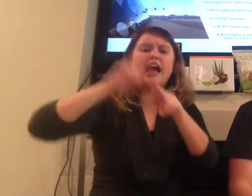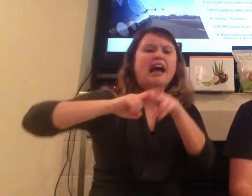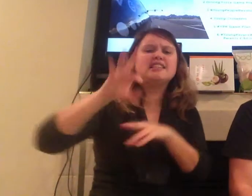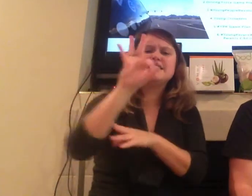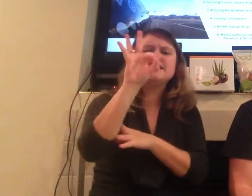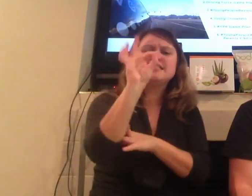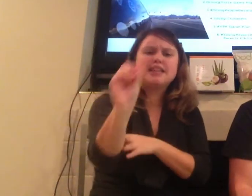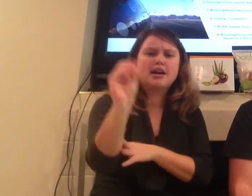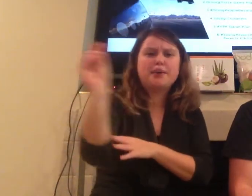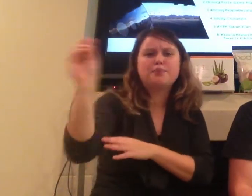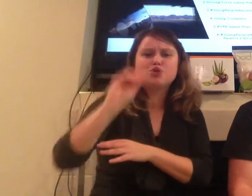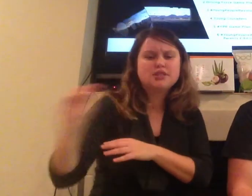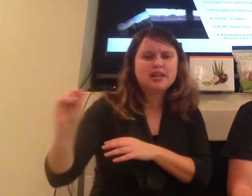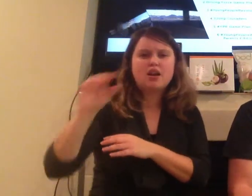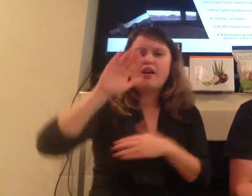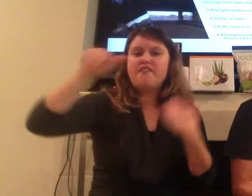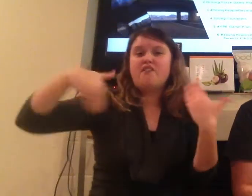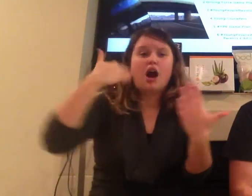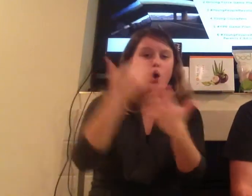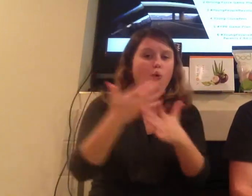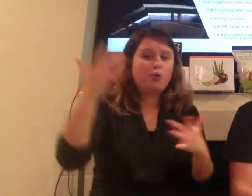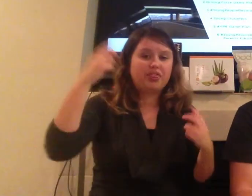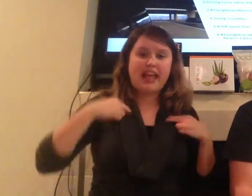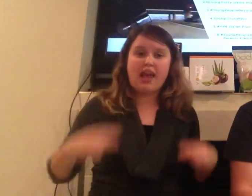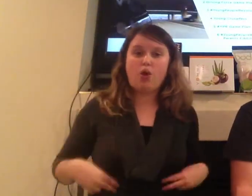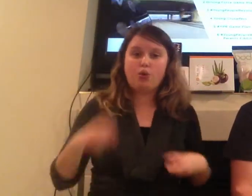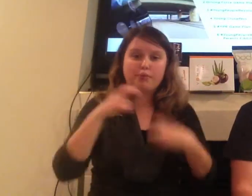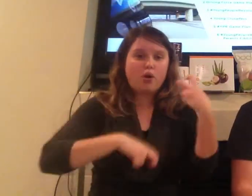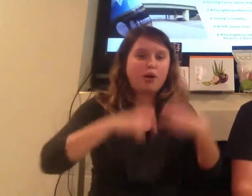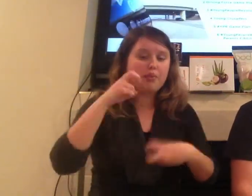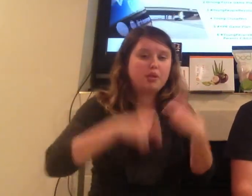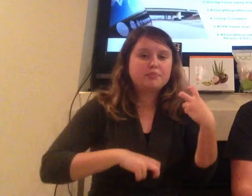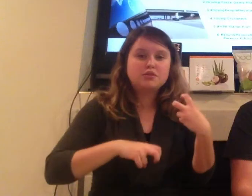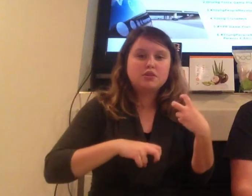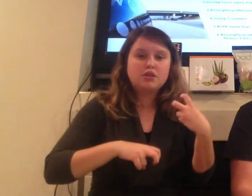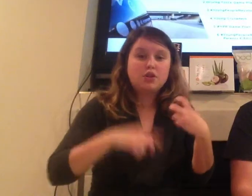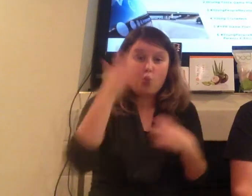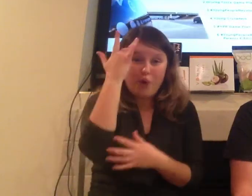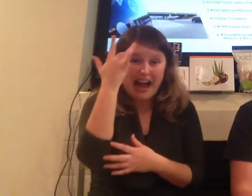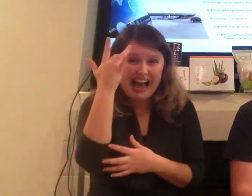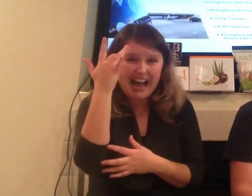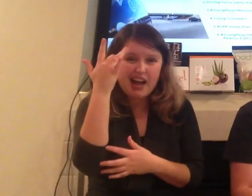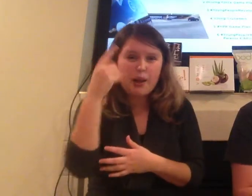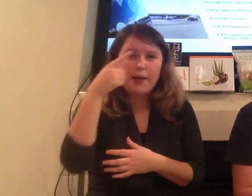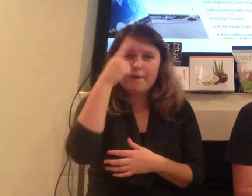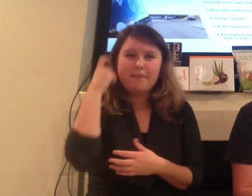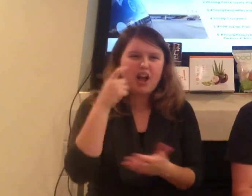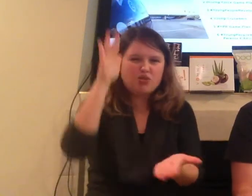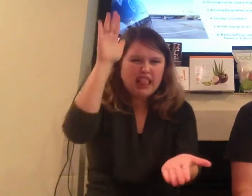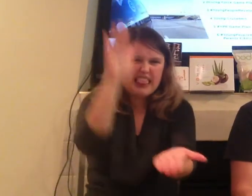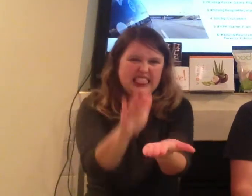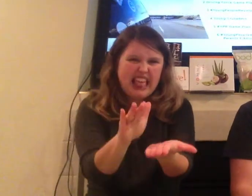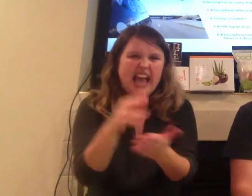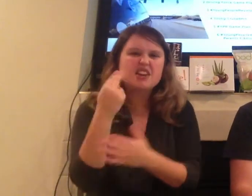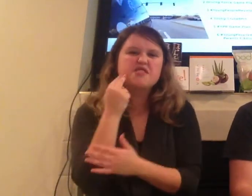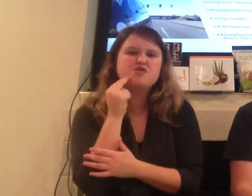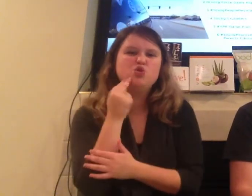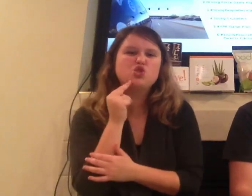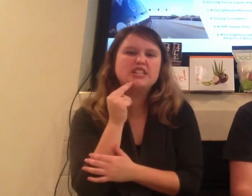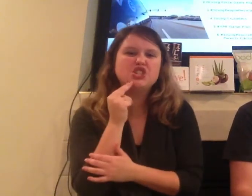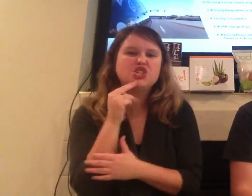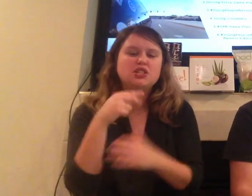of all the illnesses in the world are caused by a lack of a long-term deficiency from